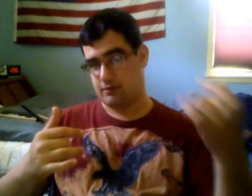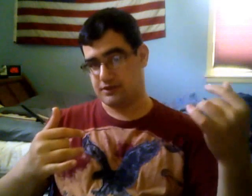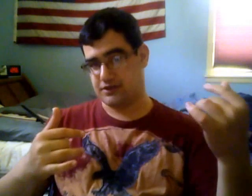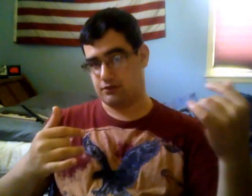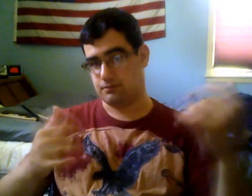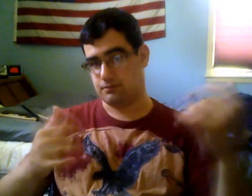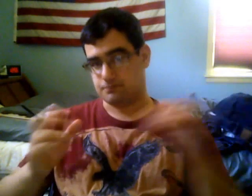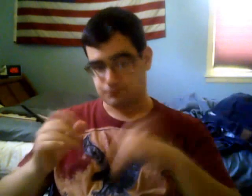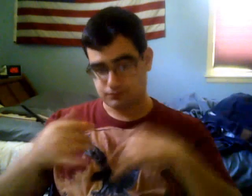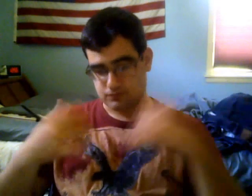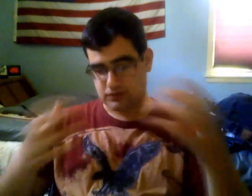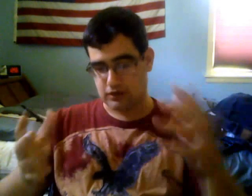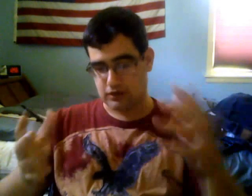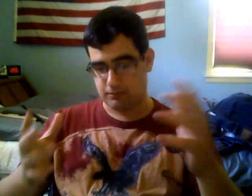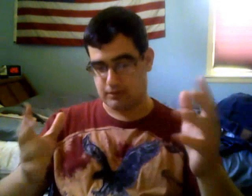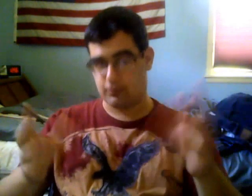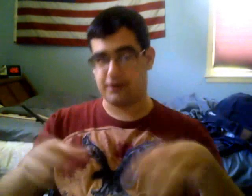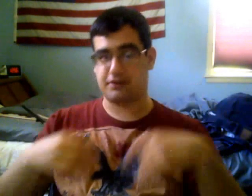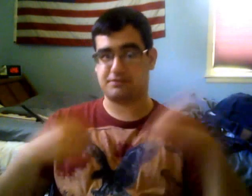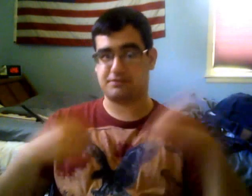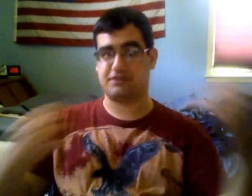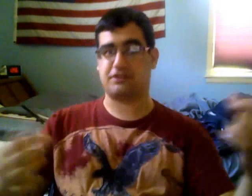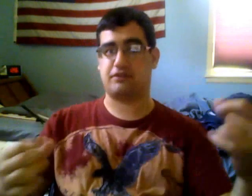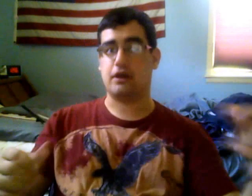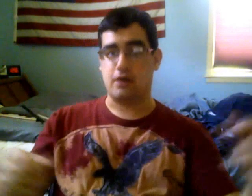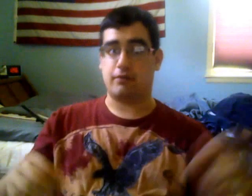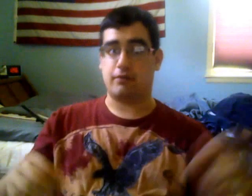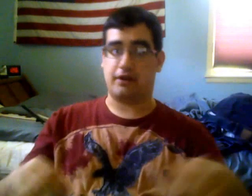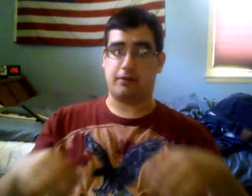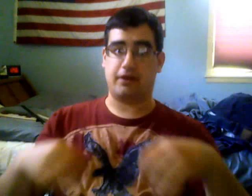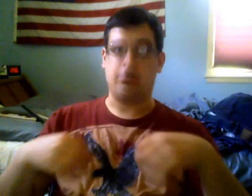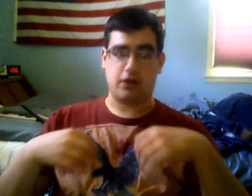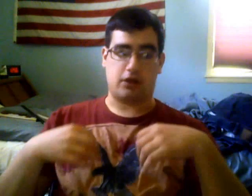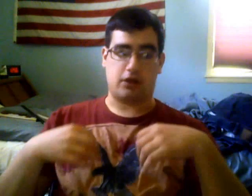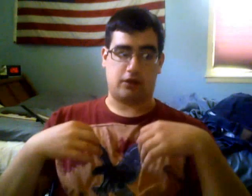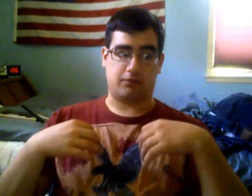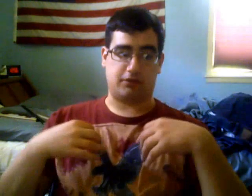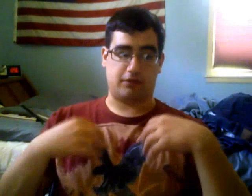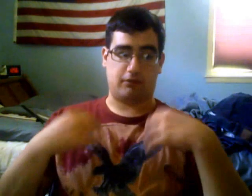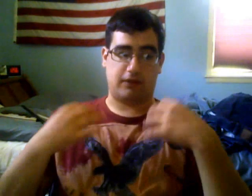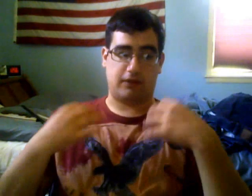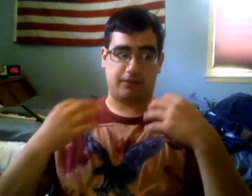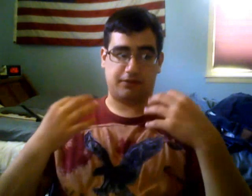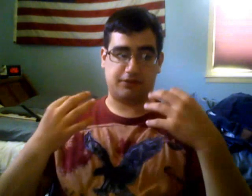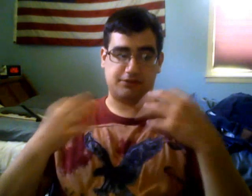my channel. I won't get into the specifics of it, but anyway, what happened is,